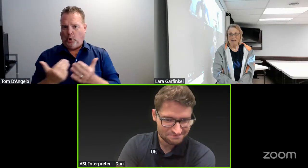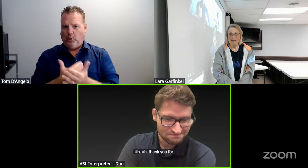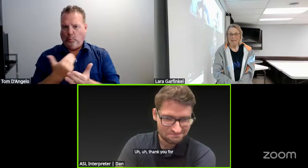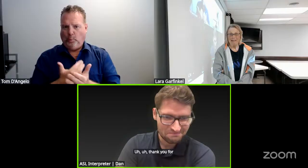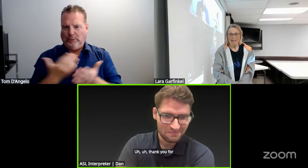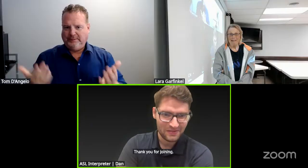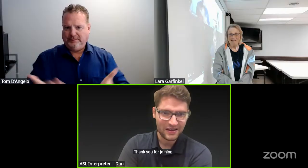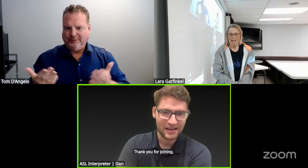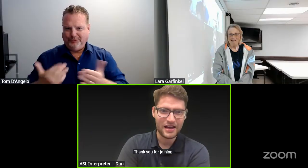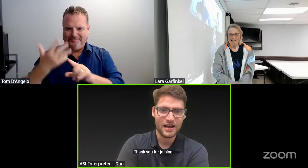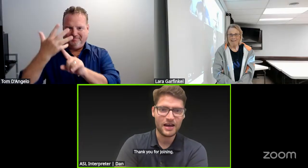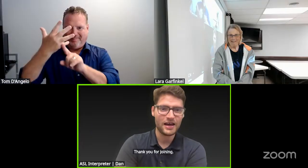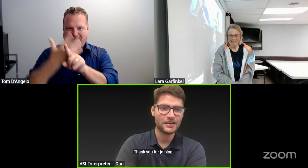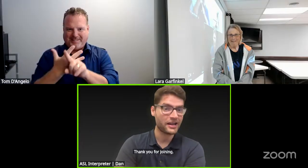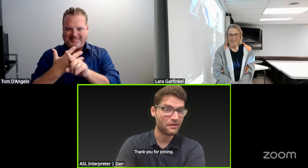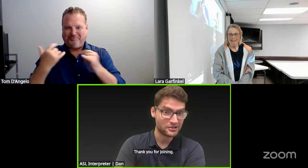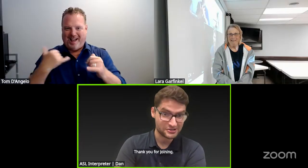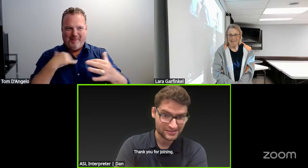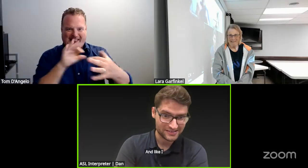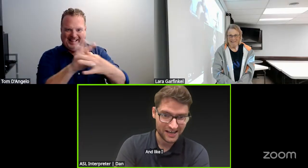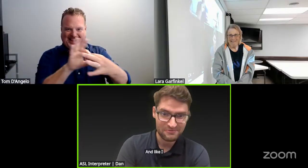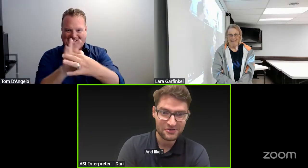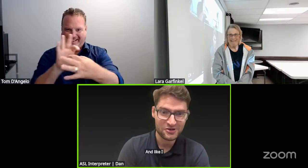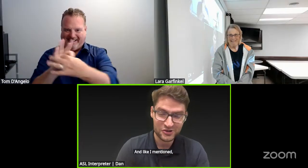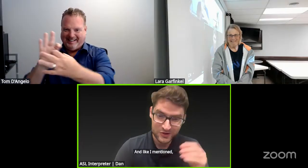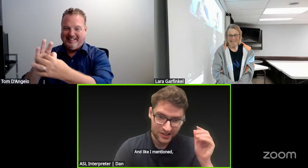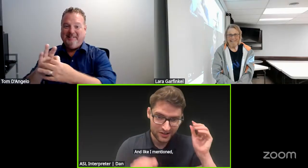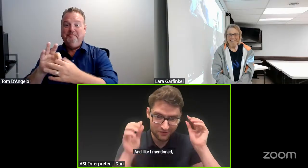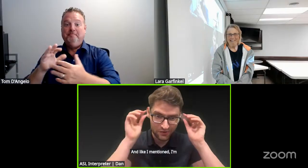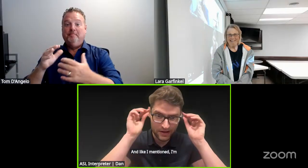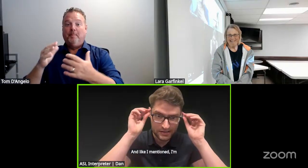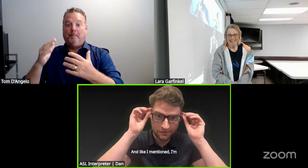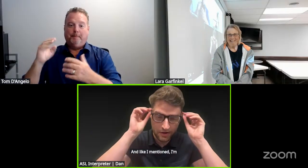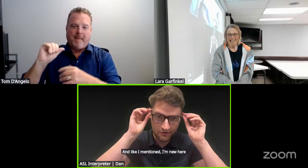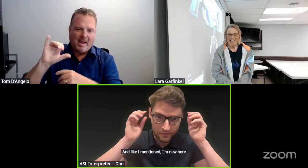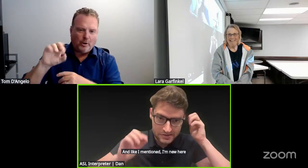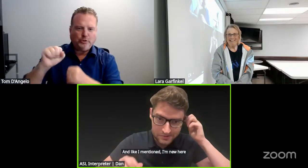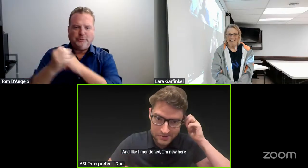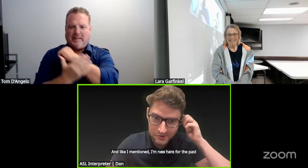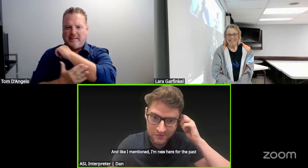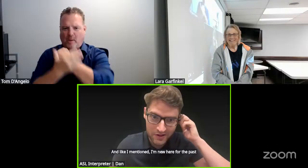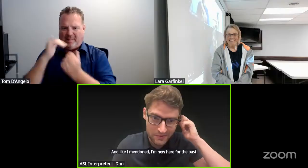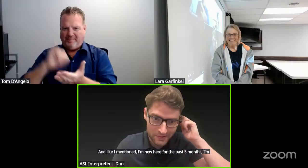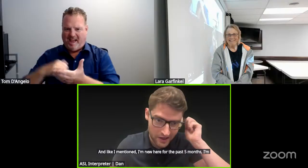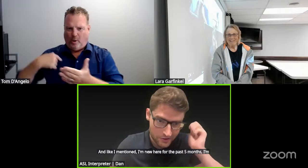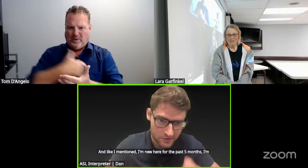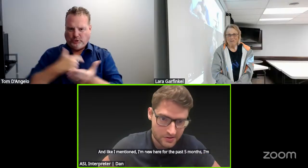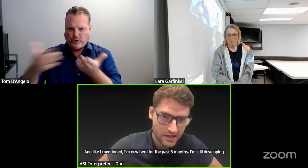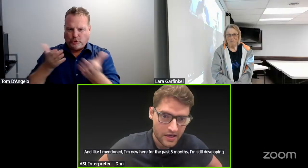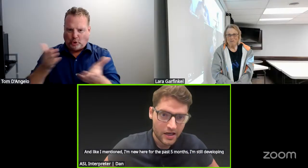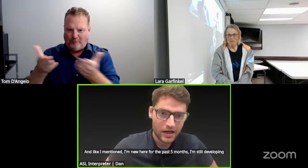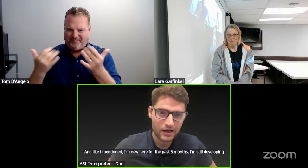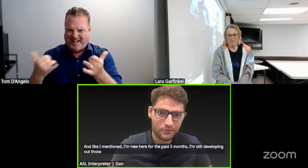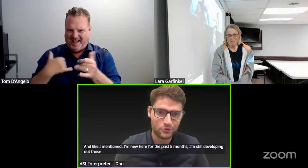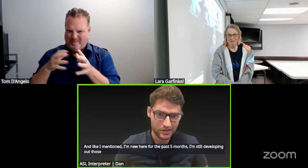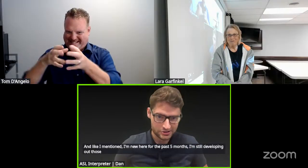joining. And like I mentioned, I'm new here for the past 5 months. I'm still developing out